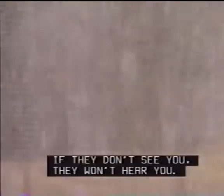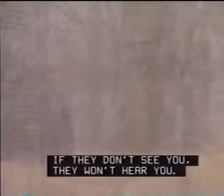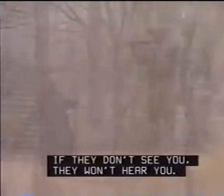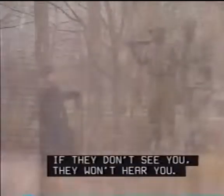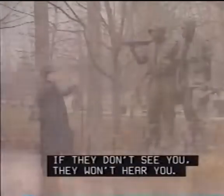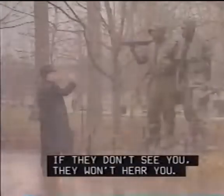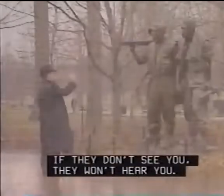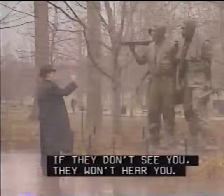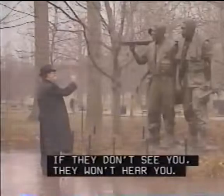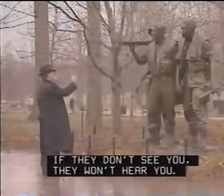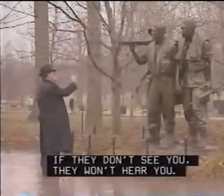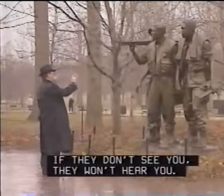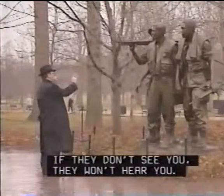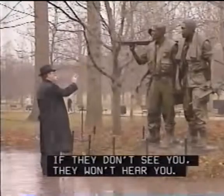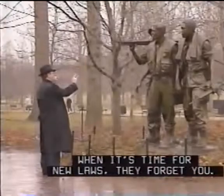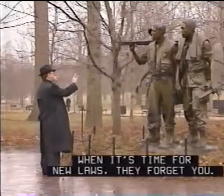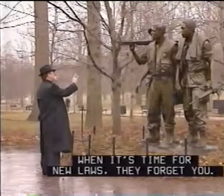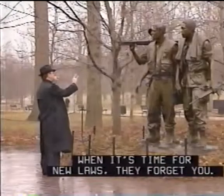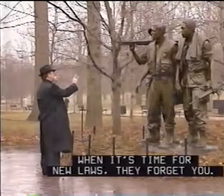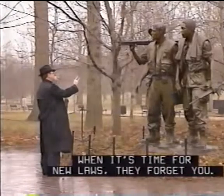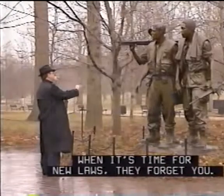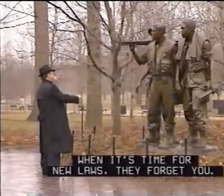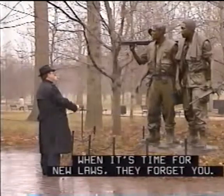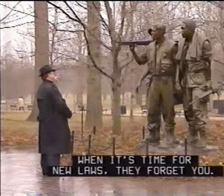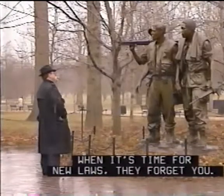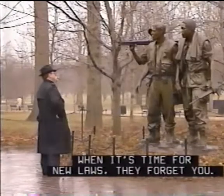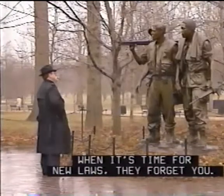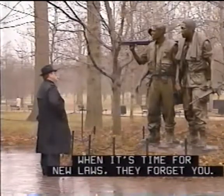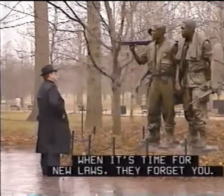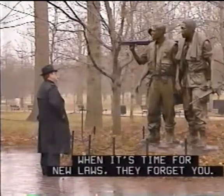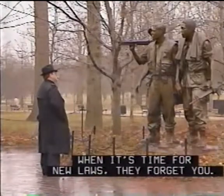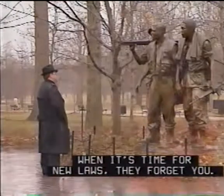see you, they won't hear you. When it comes time for new laws, they'll forget you.